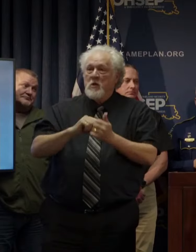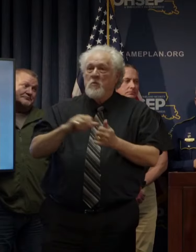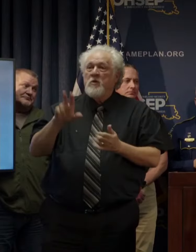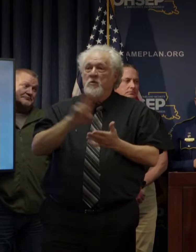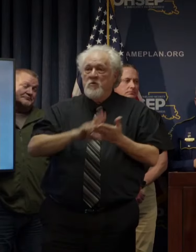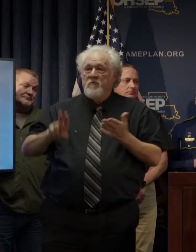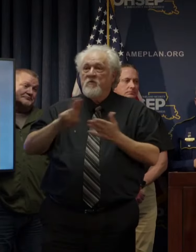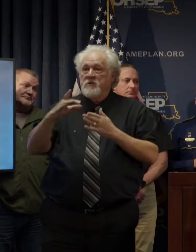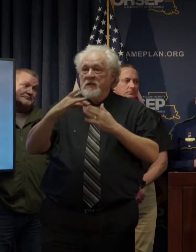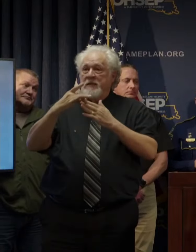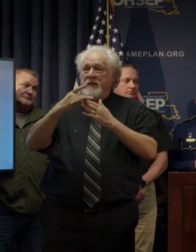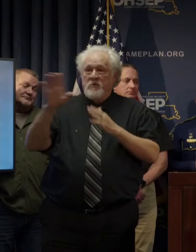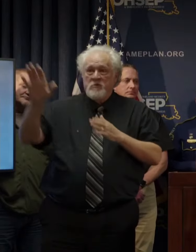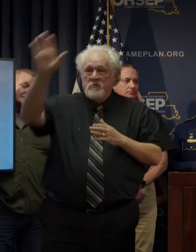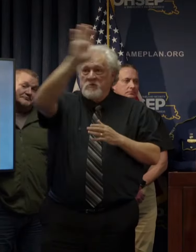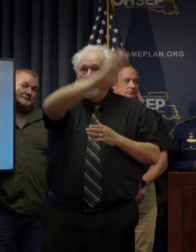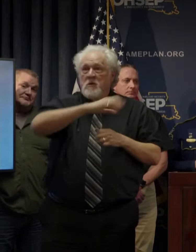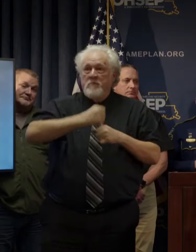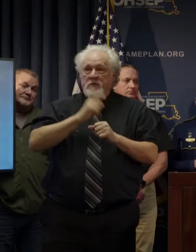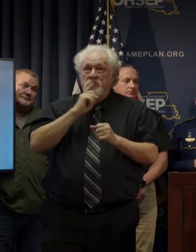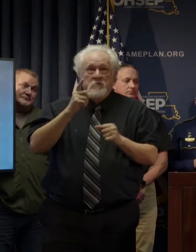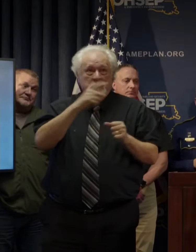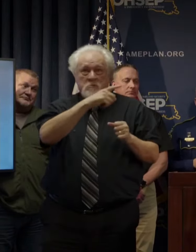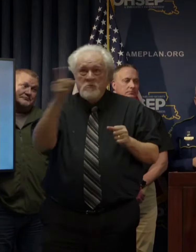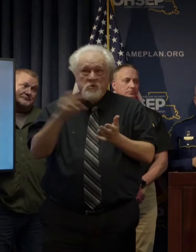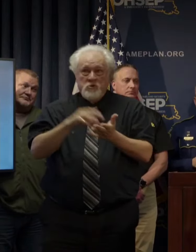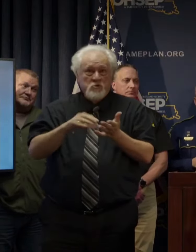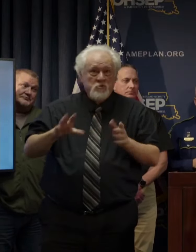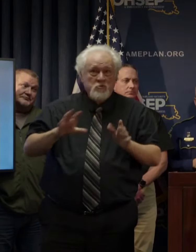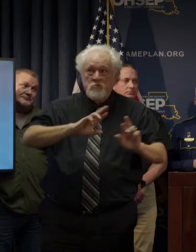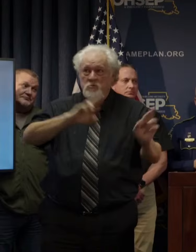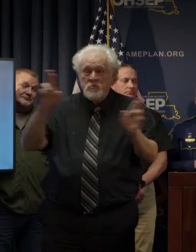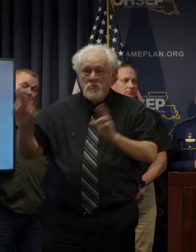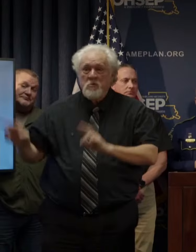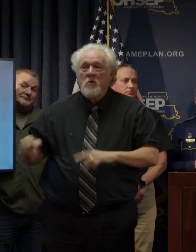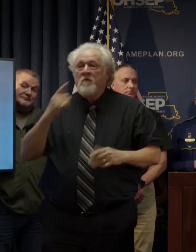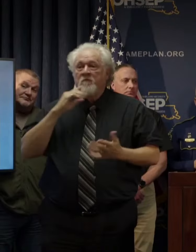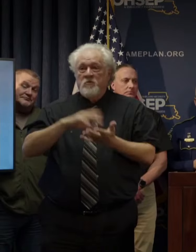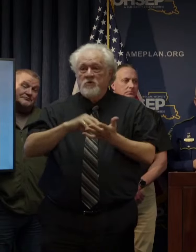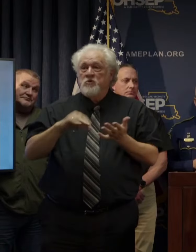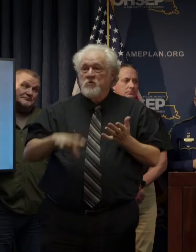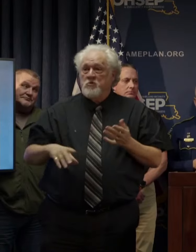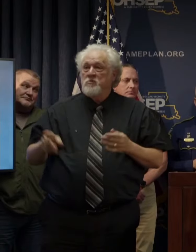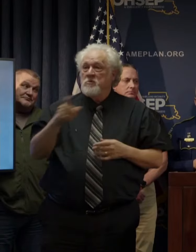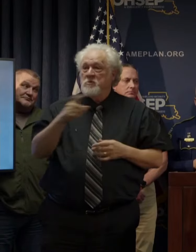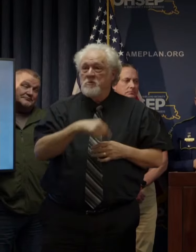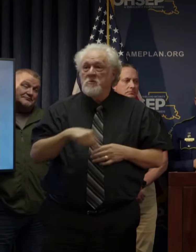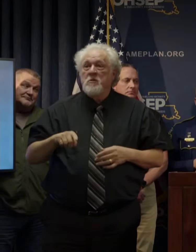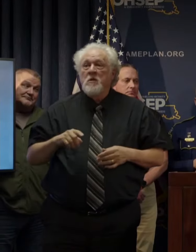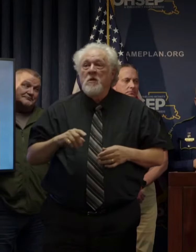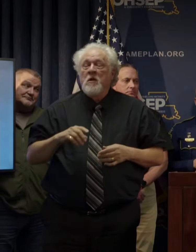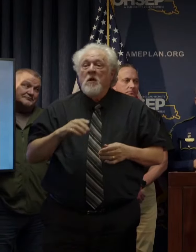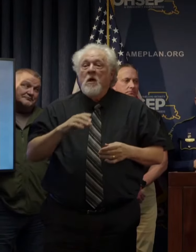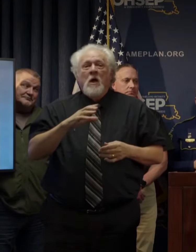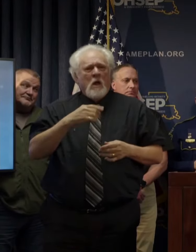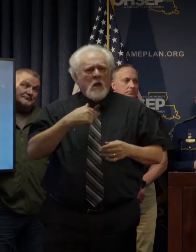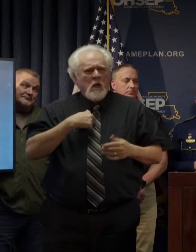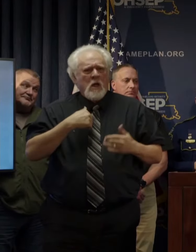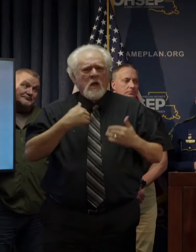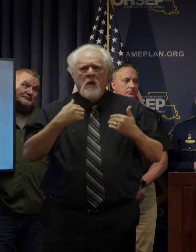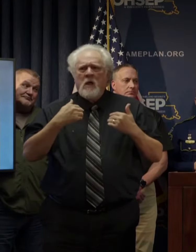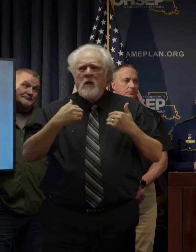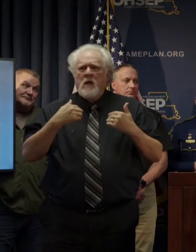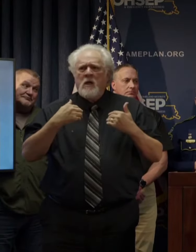university leadership to ensure that we're adequately supplying the resources necessary for those students as well. I would have them